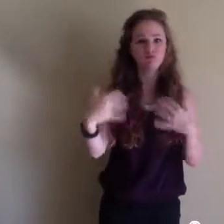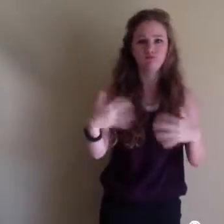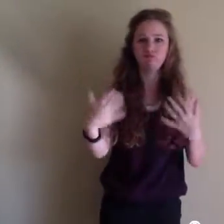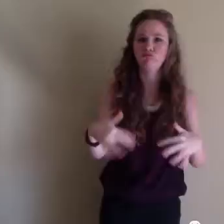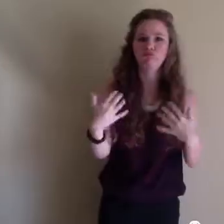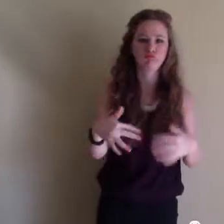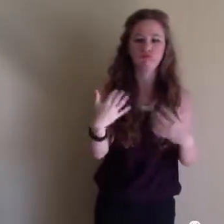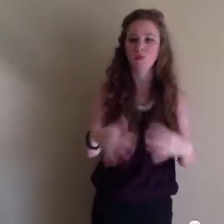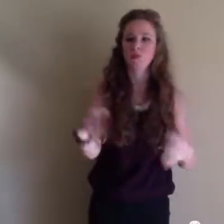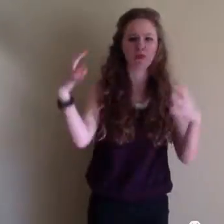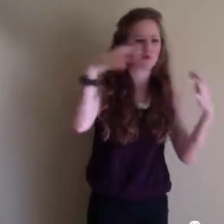down the road.